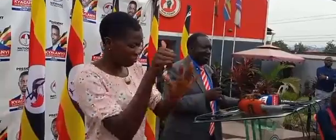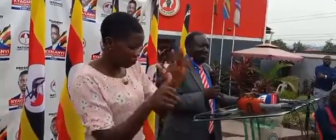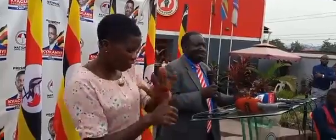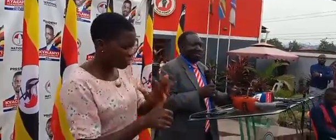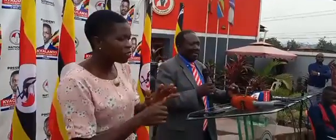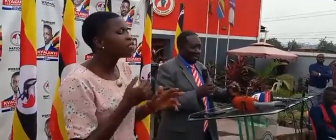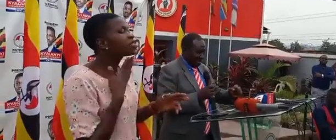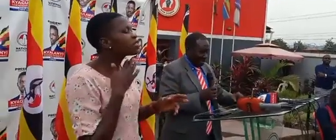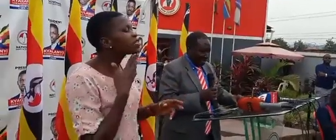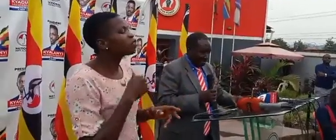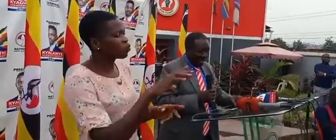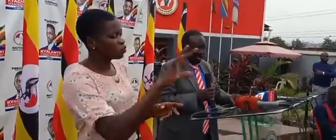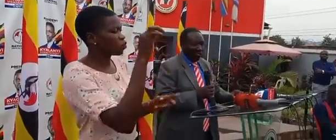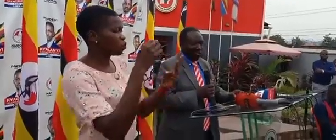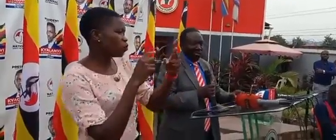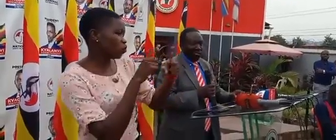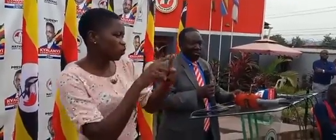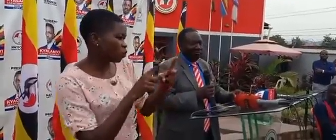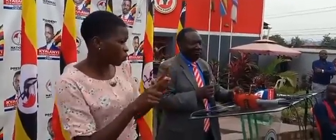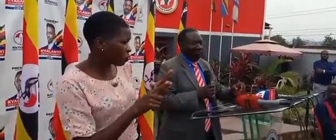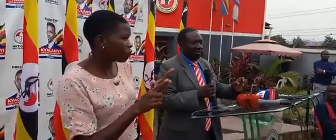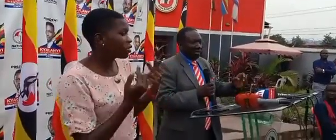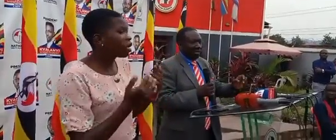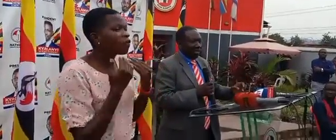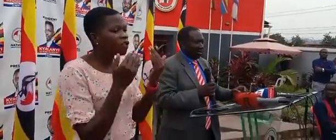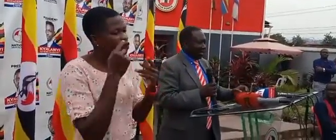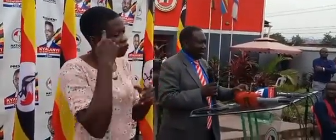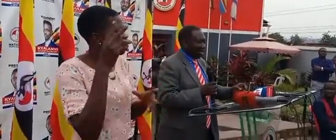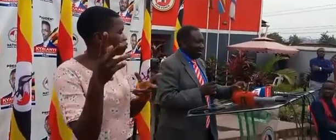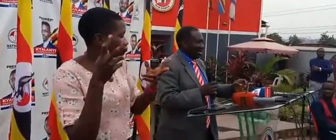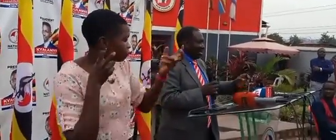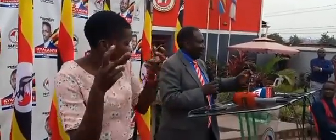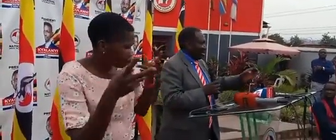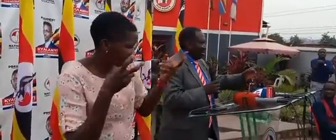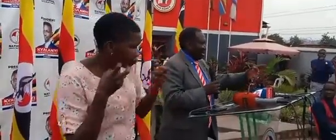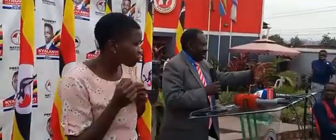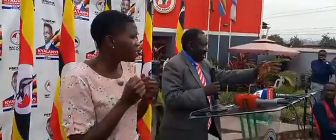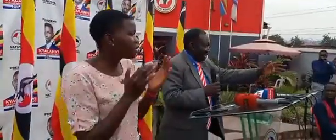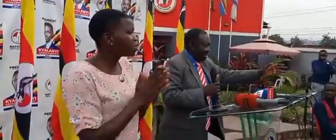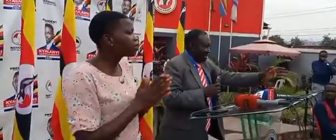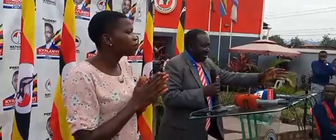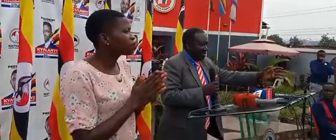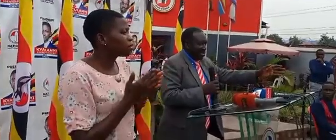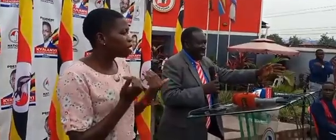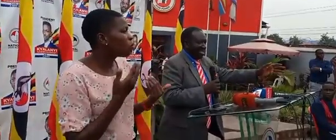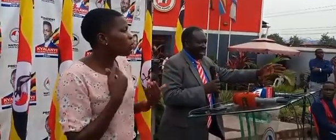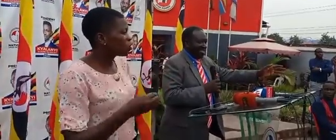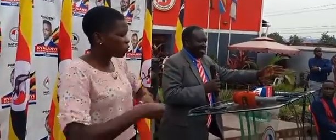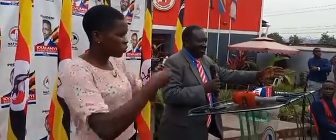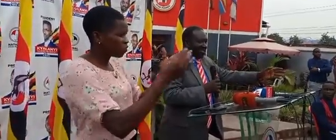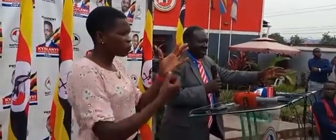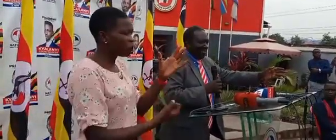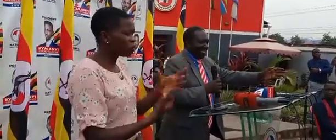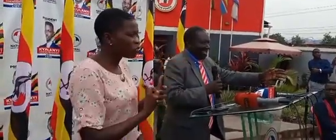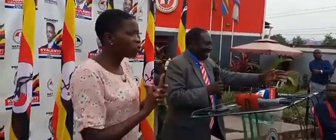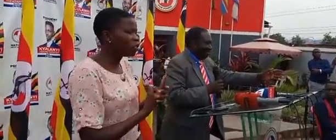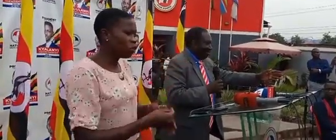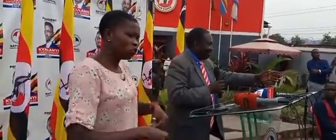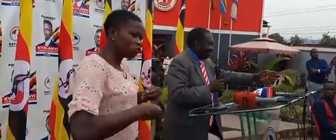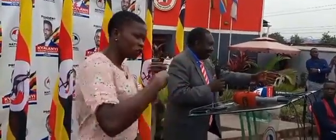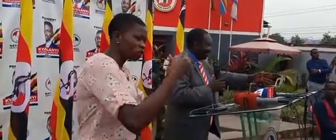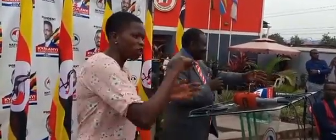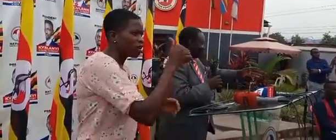obungi. Mwebale nnyo banange okumpuliriza akato akakisa njagala kukawa abaanange nga ntandise